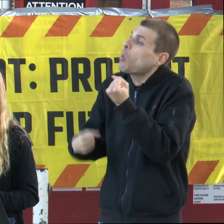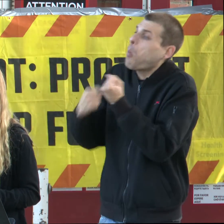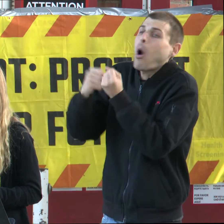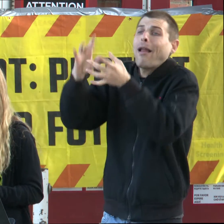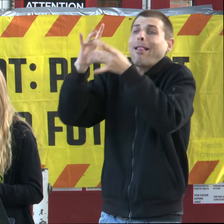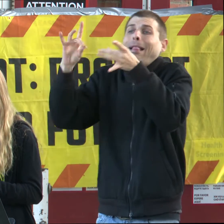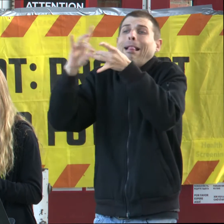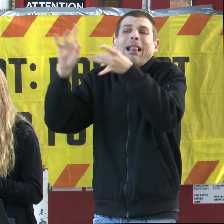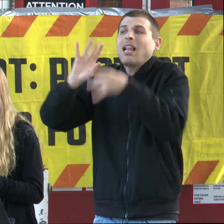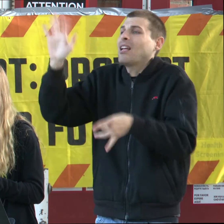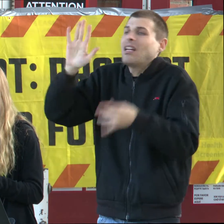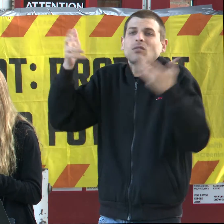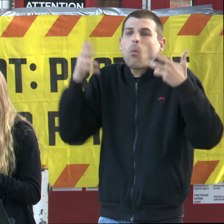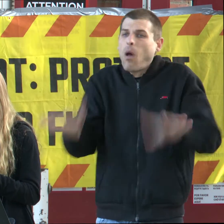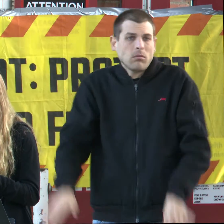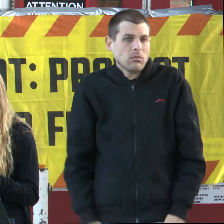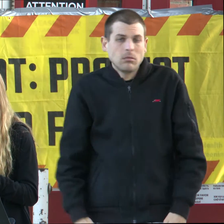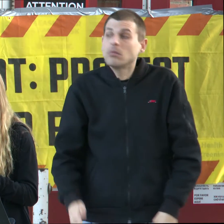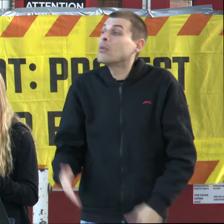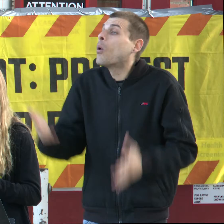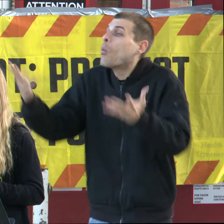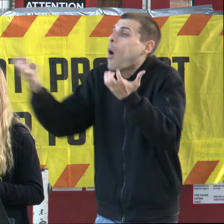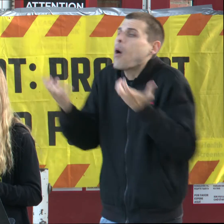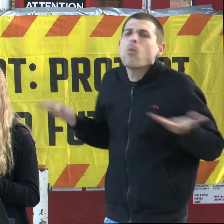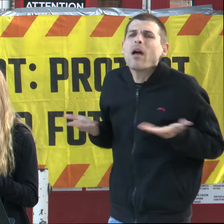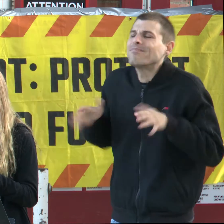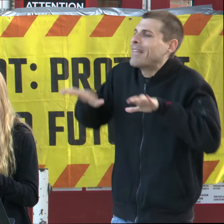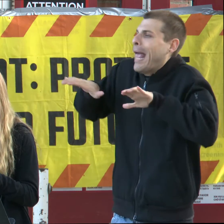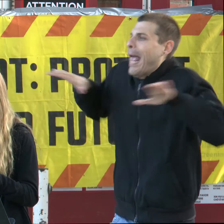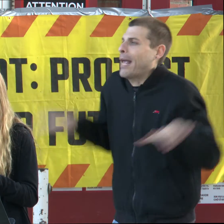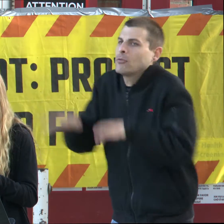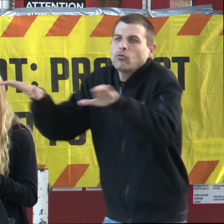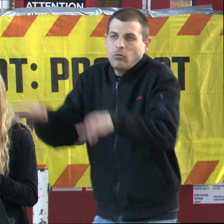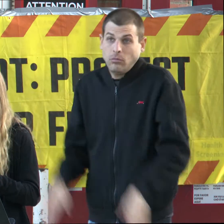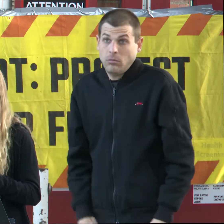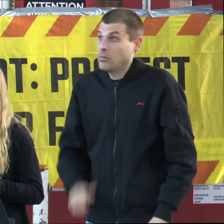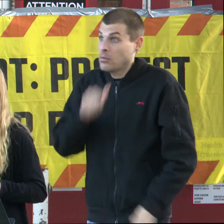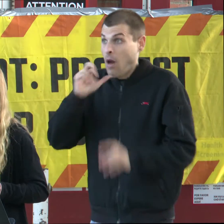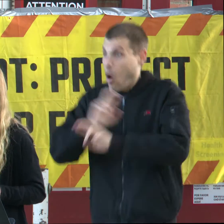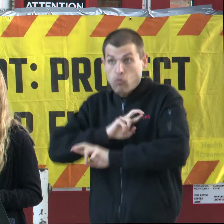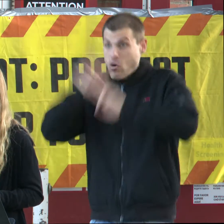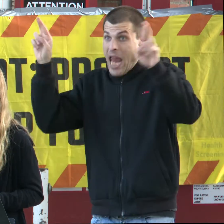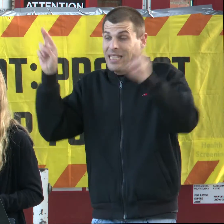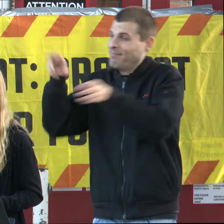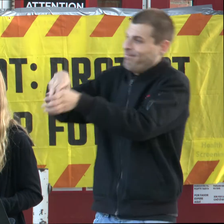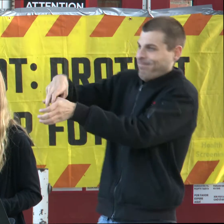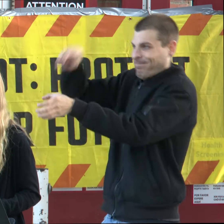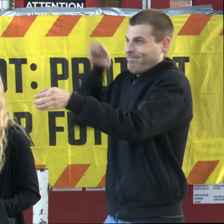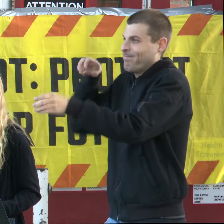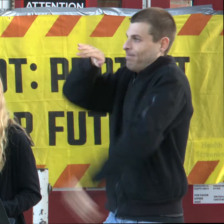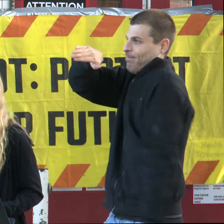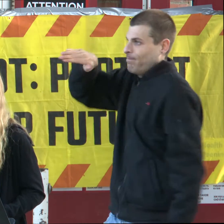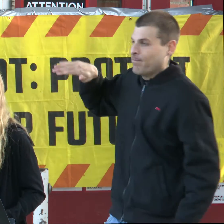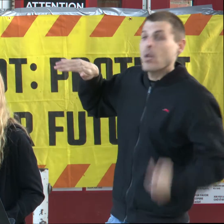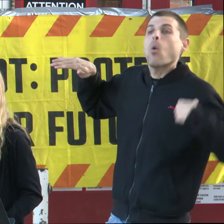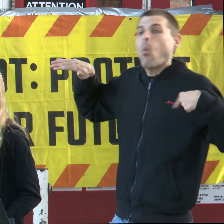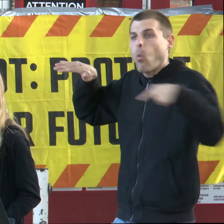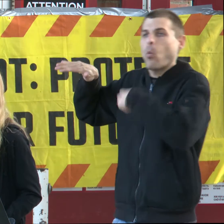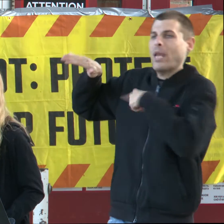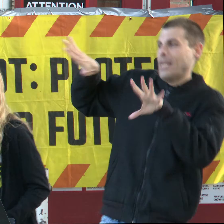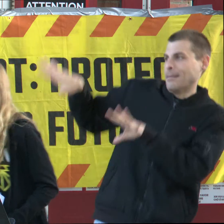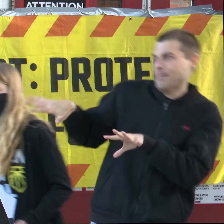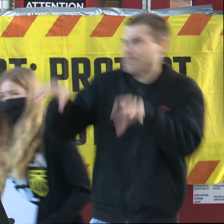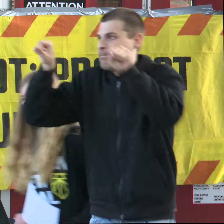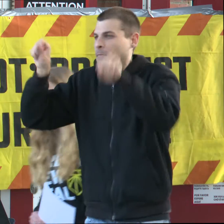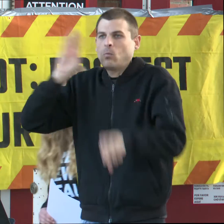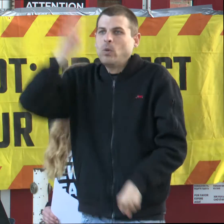want their support. We want their action. And if they're not prepared to act, they need to step aside and make room for the people who